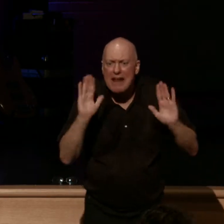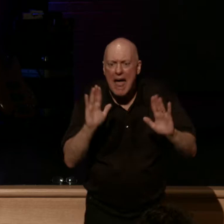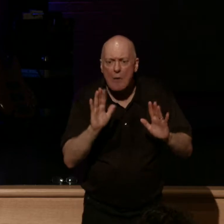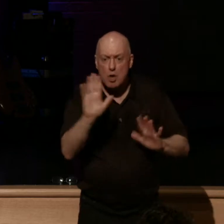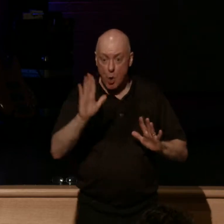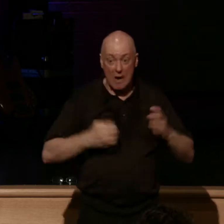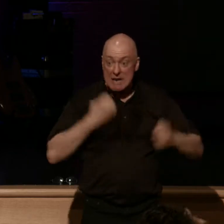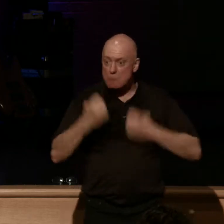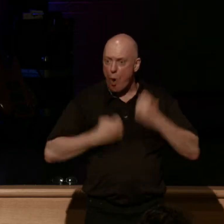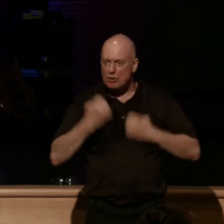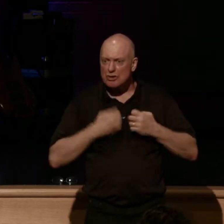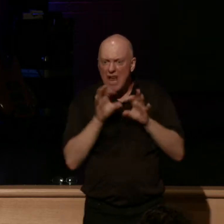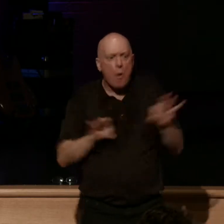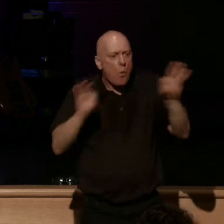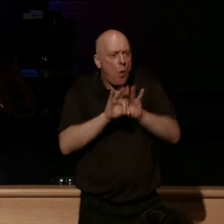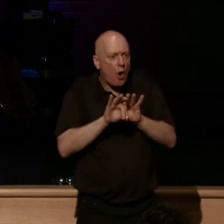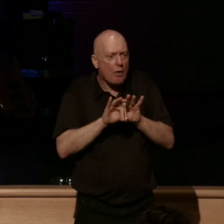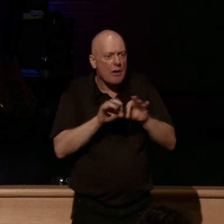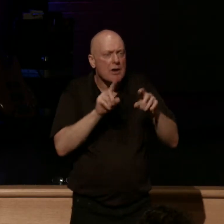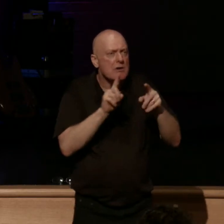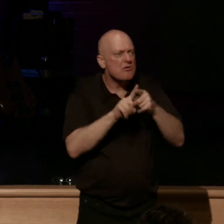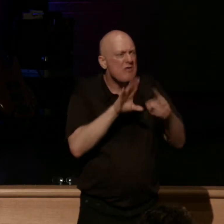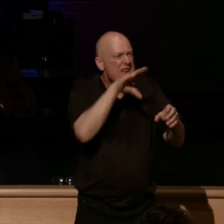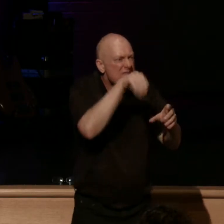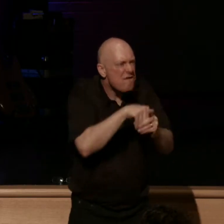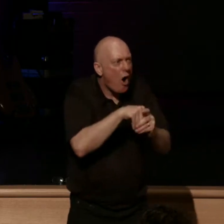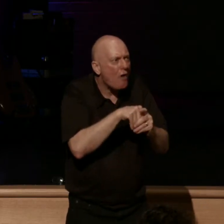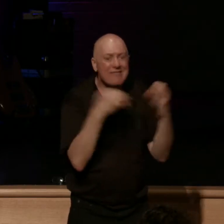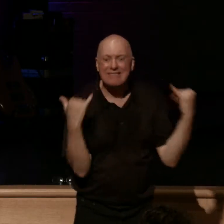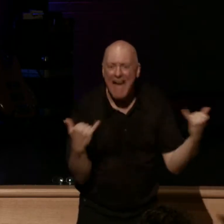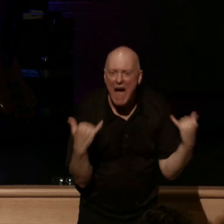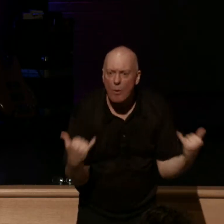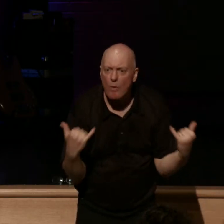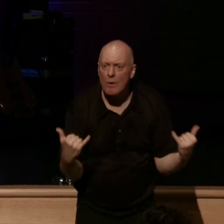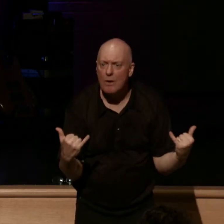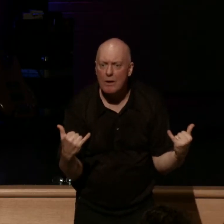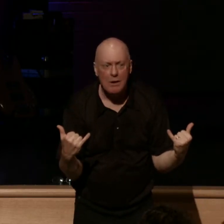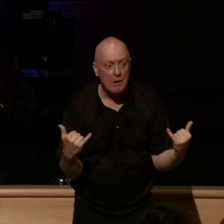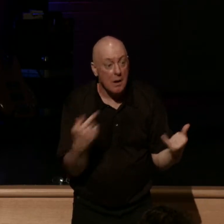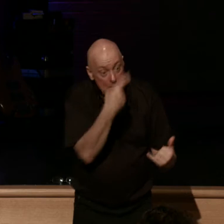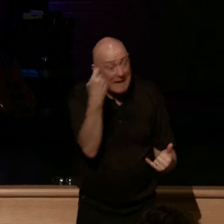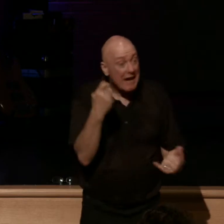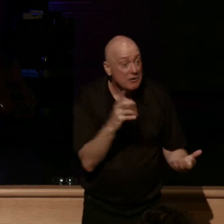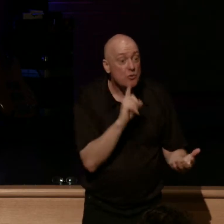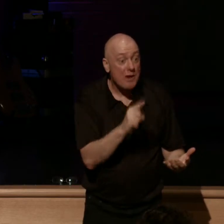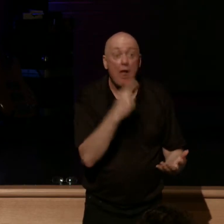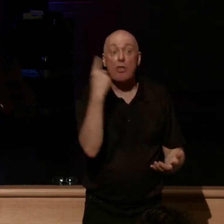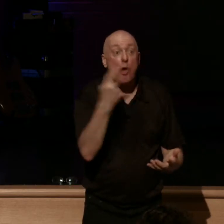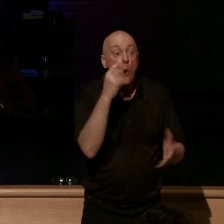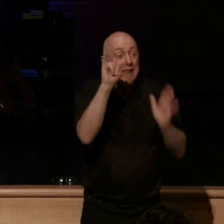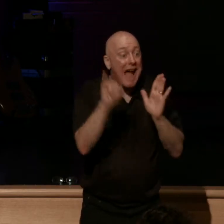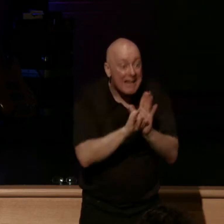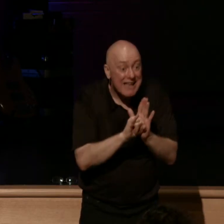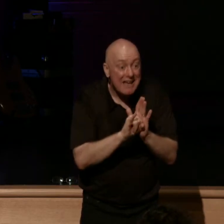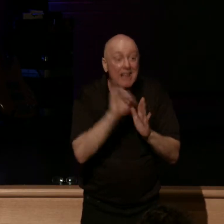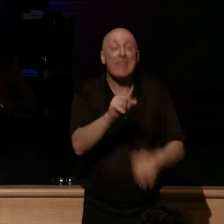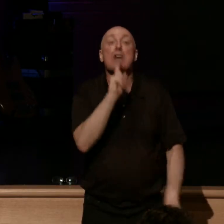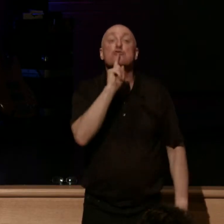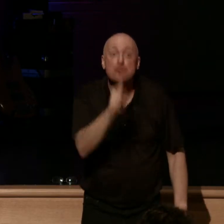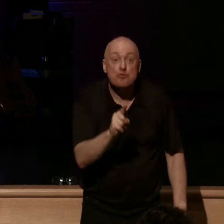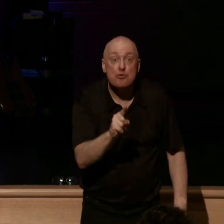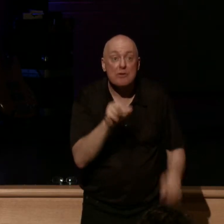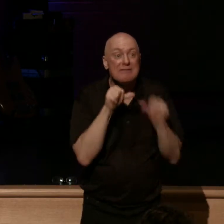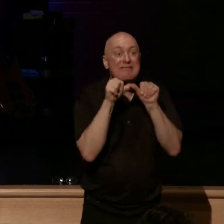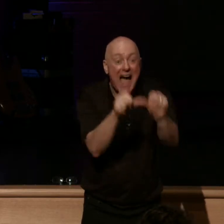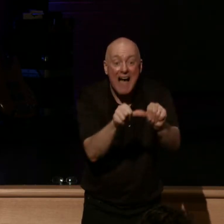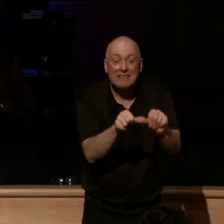your emotions and worth to be caught up in this present day. Because in reality, the only identity that truly